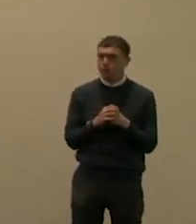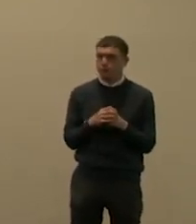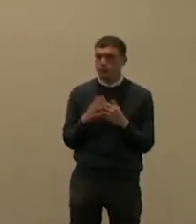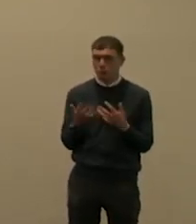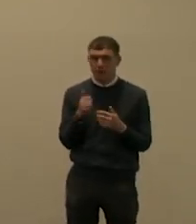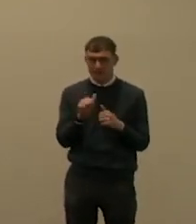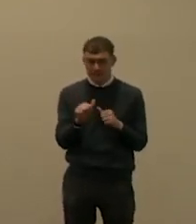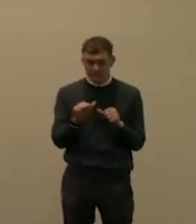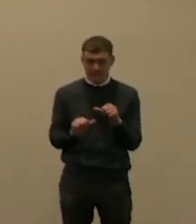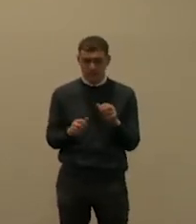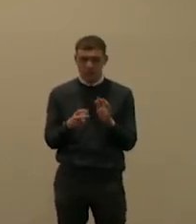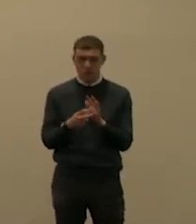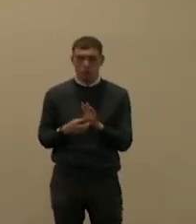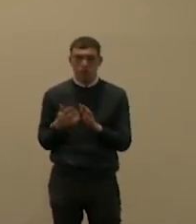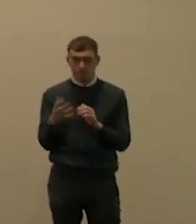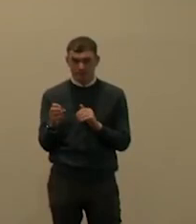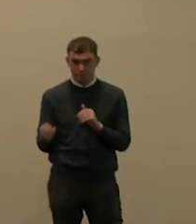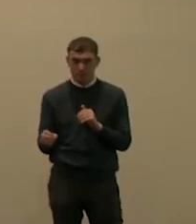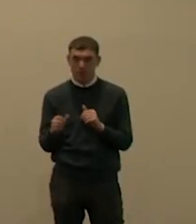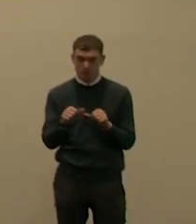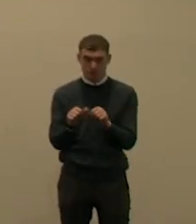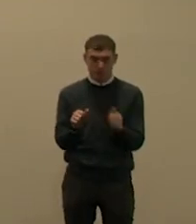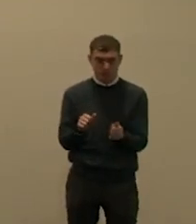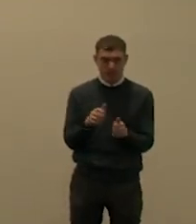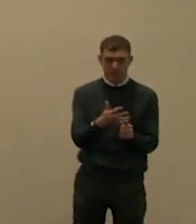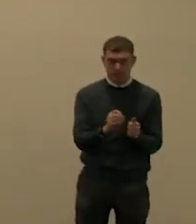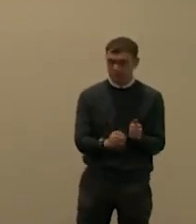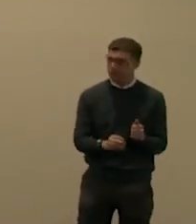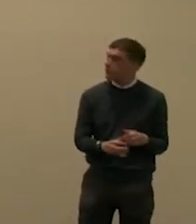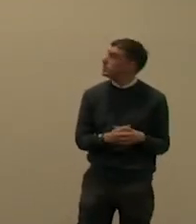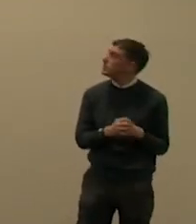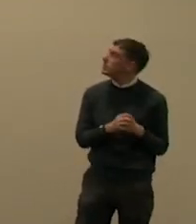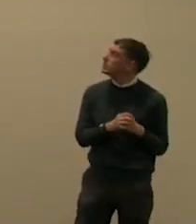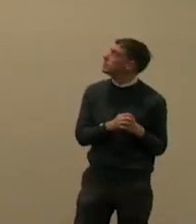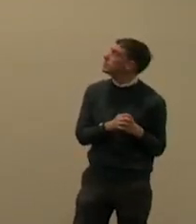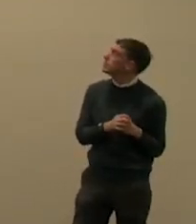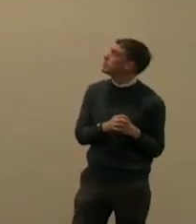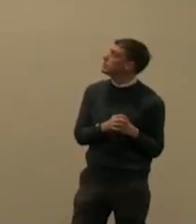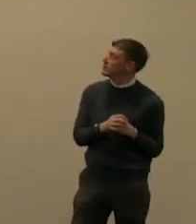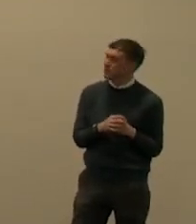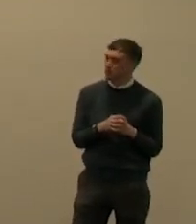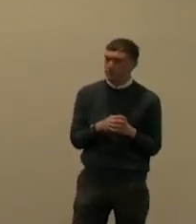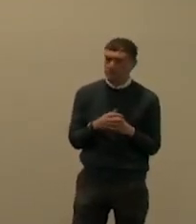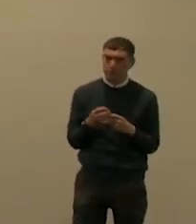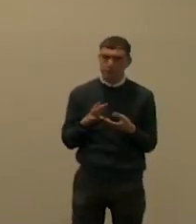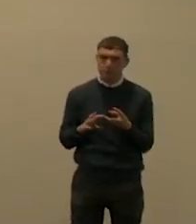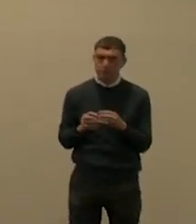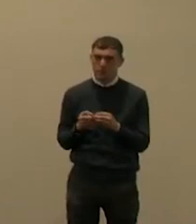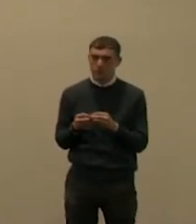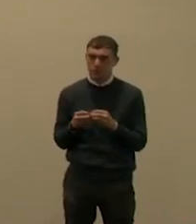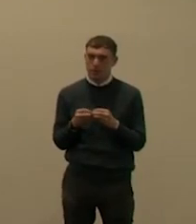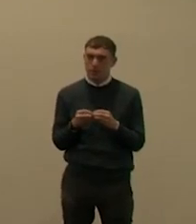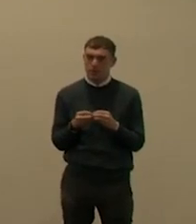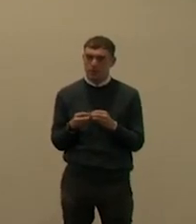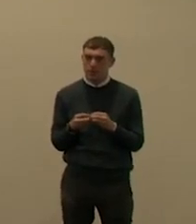each node have 500 megabits. And you can see here in the gateway configuration, the public IP addresses